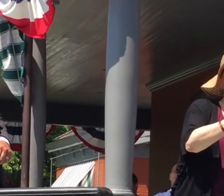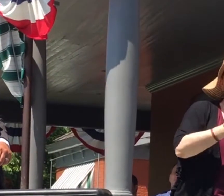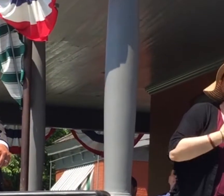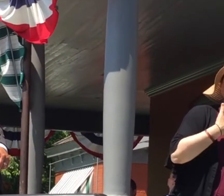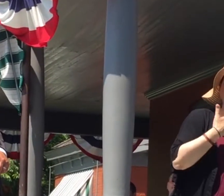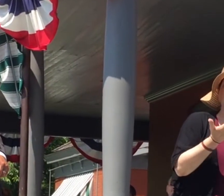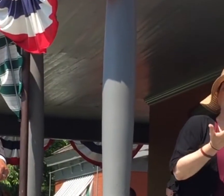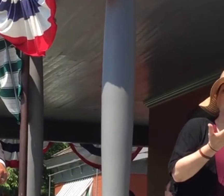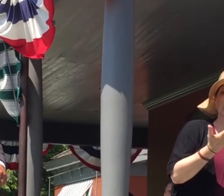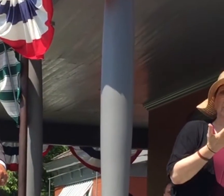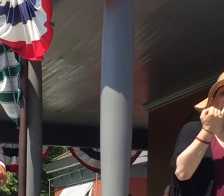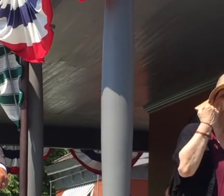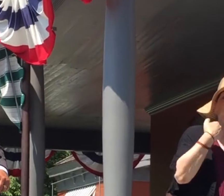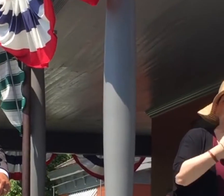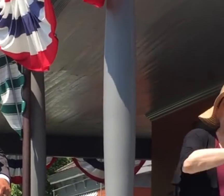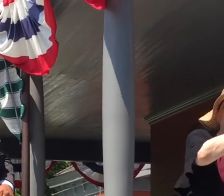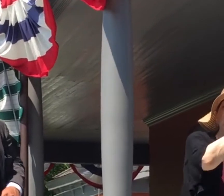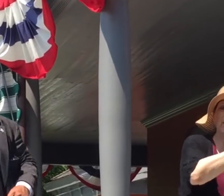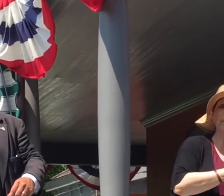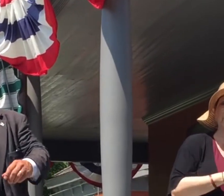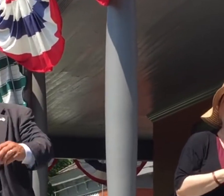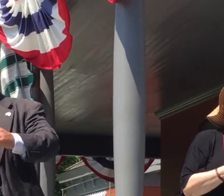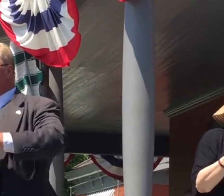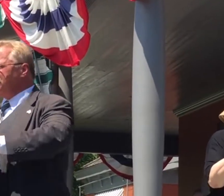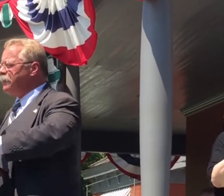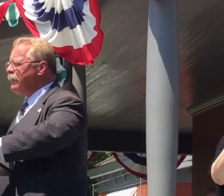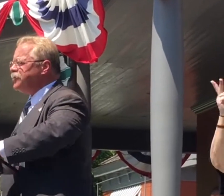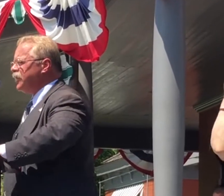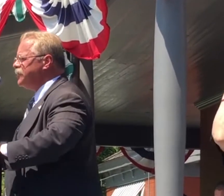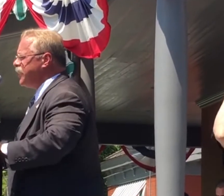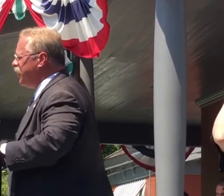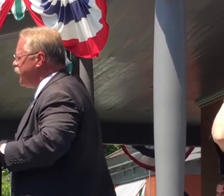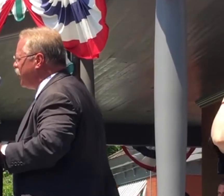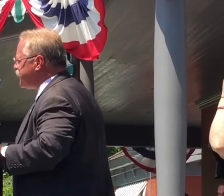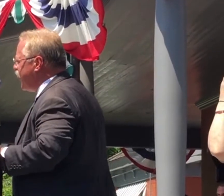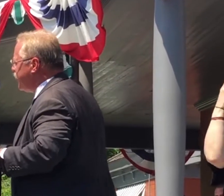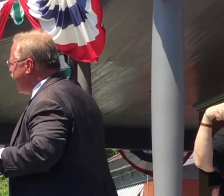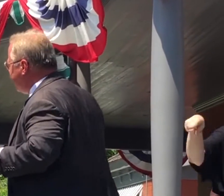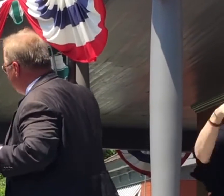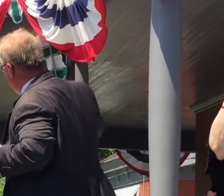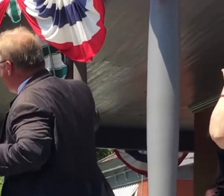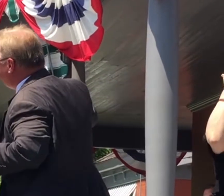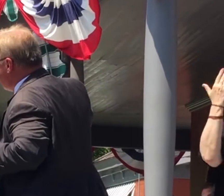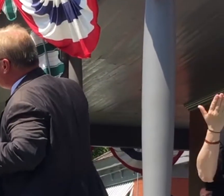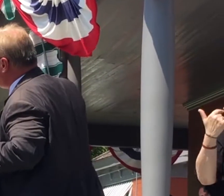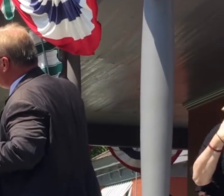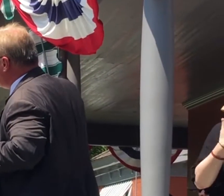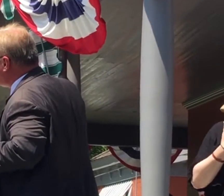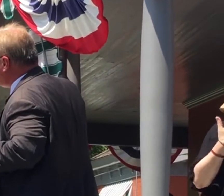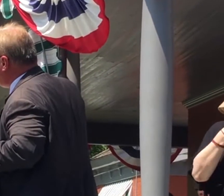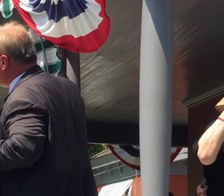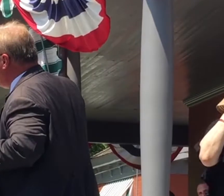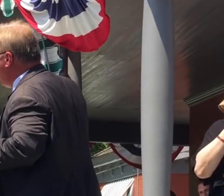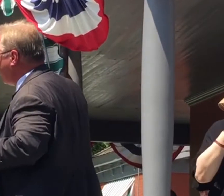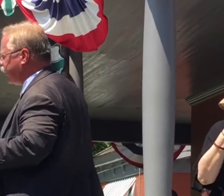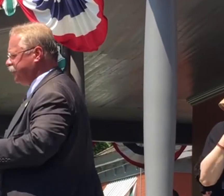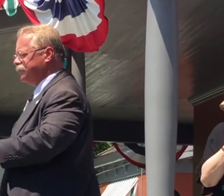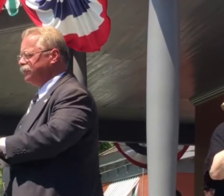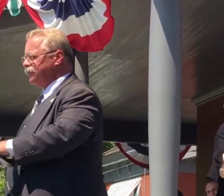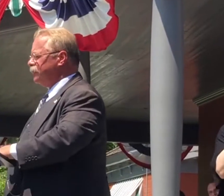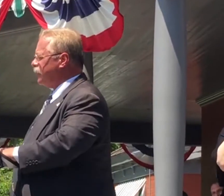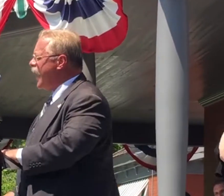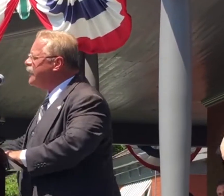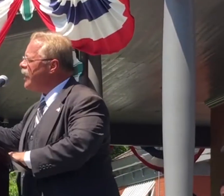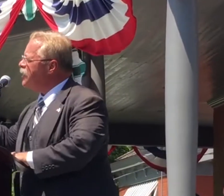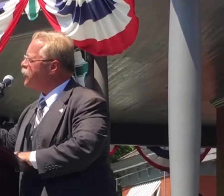that Valentine's Day? Why, even in politics, the public servants here know, as a young man, I ran for the mayorship of